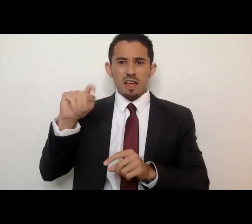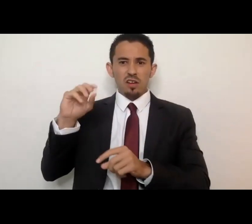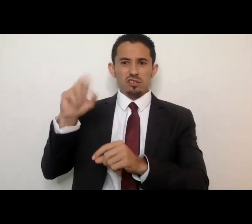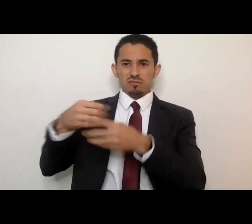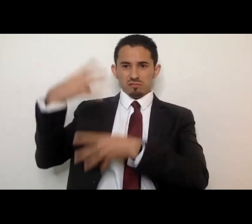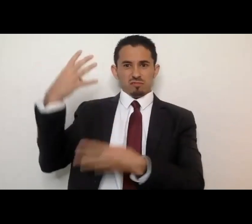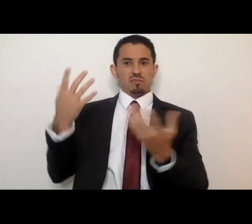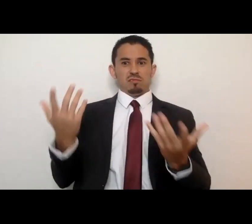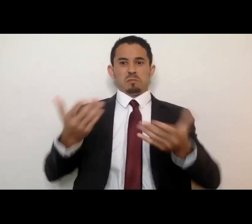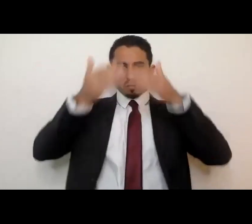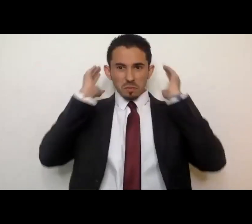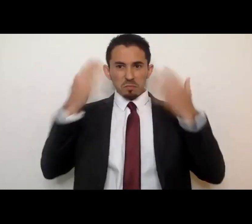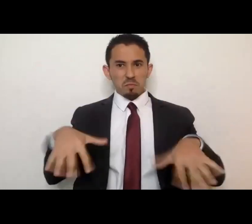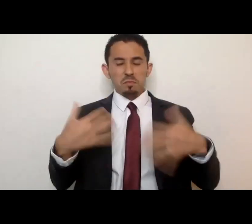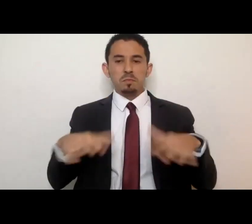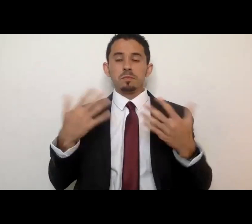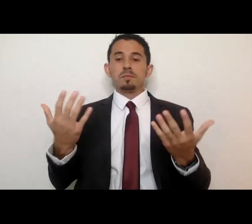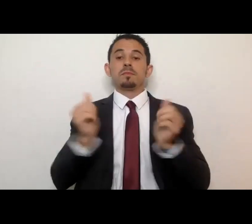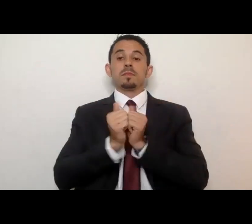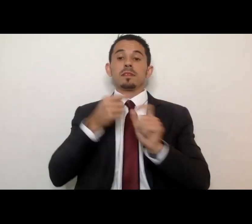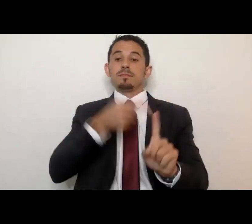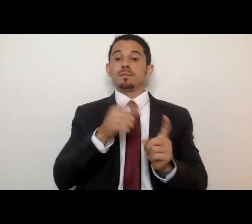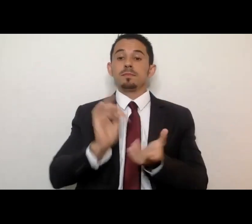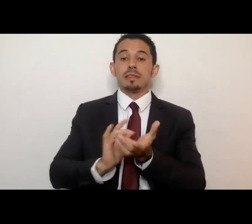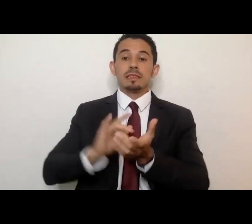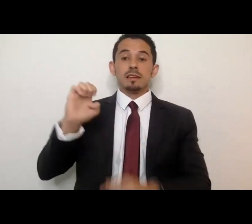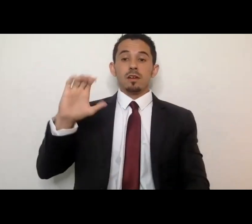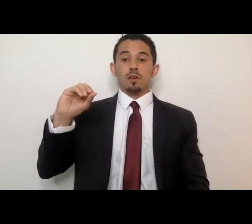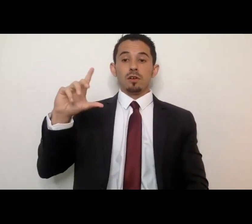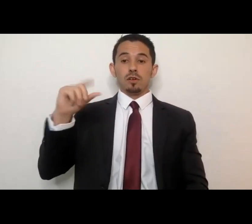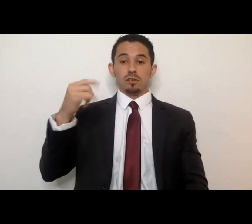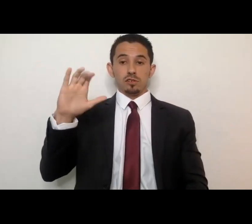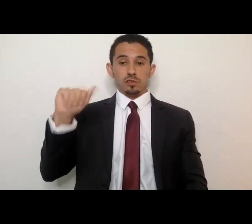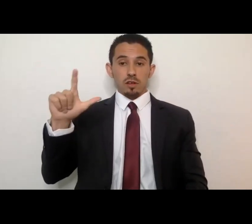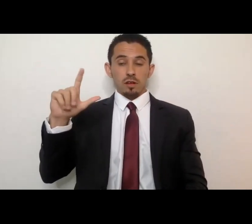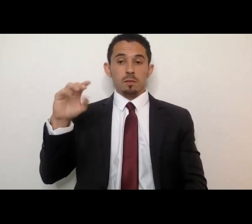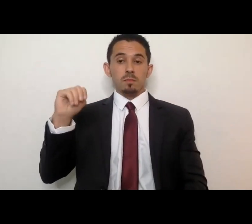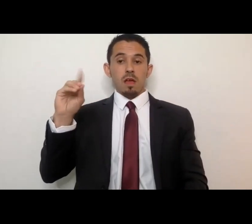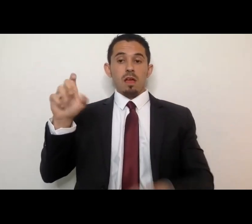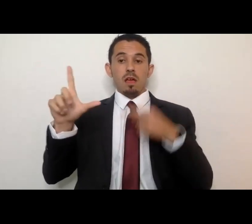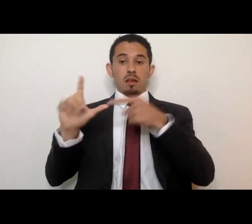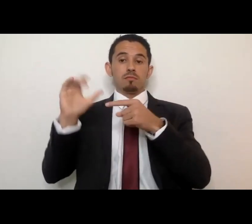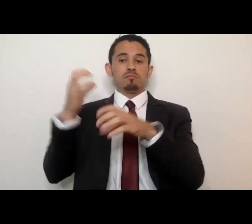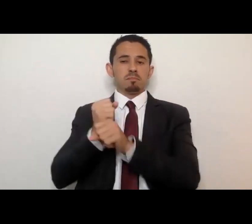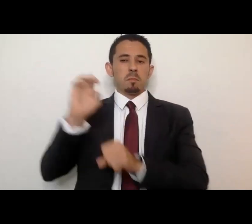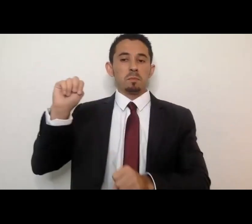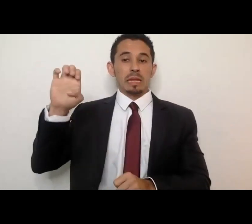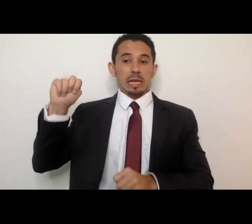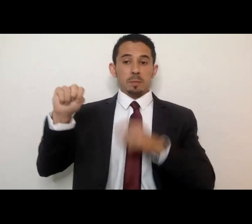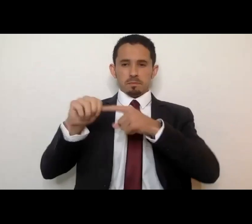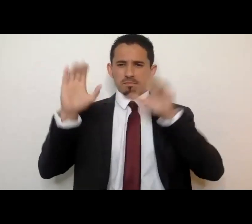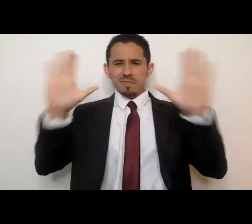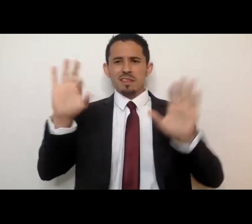So with that large number of variables that we just saw, it seems overwhelming. But with this framework, the medical